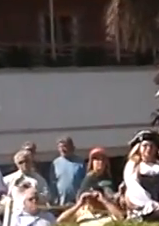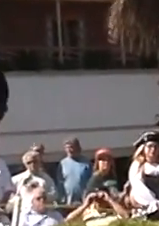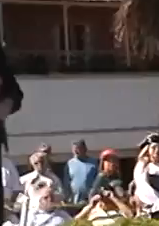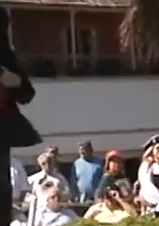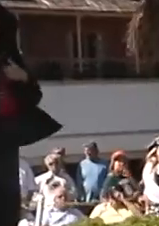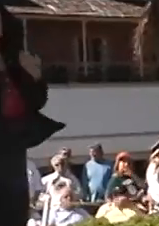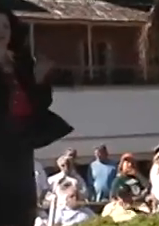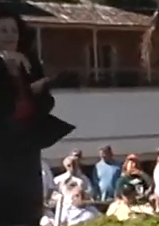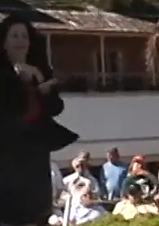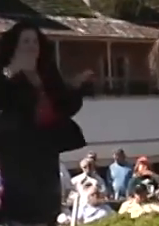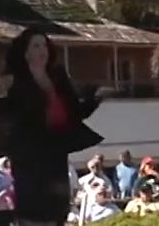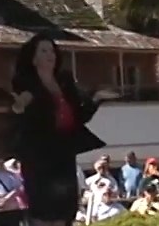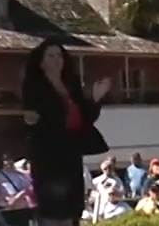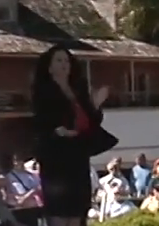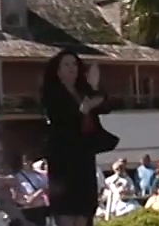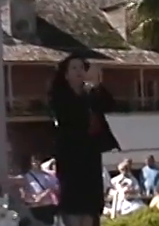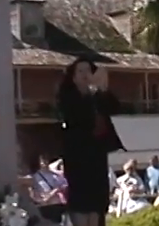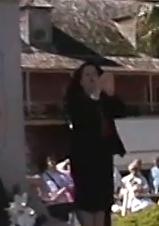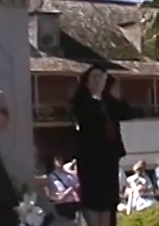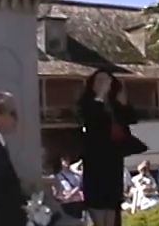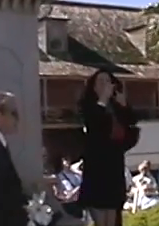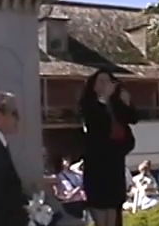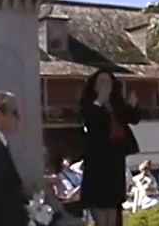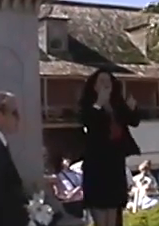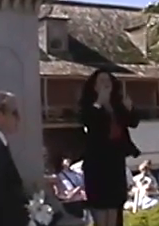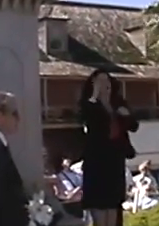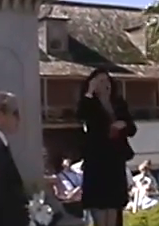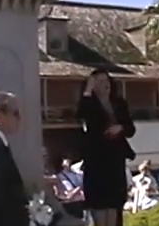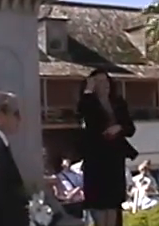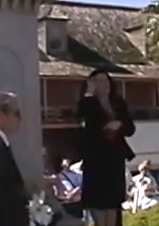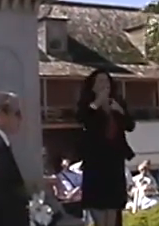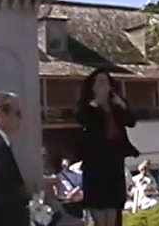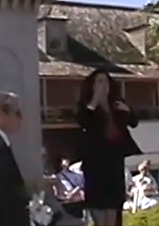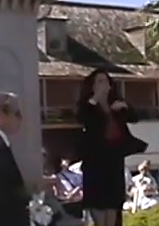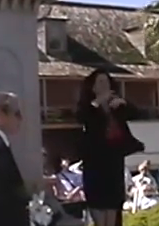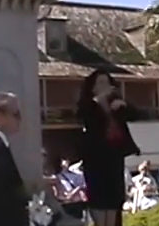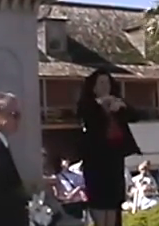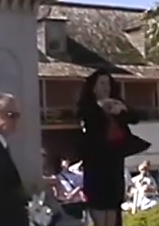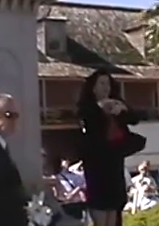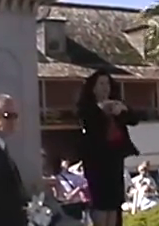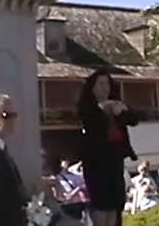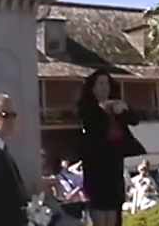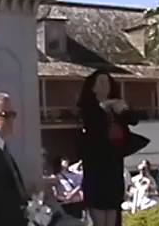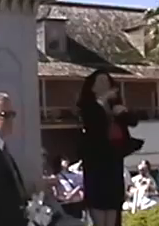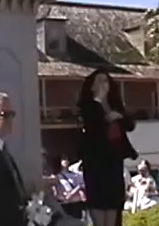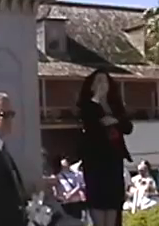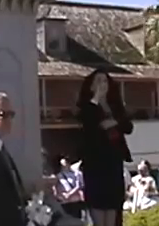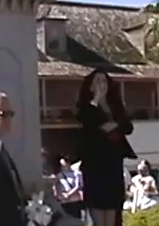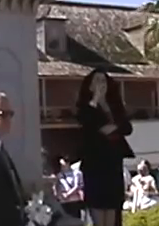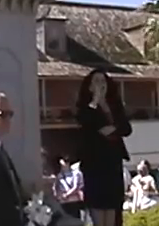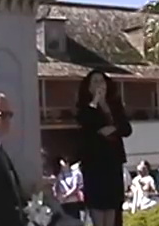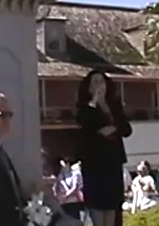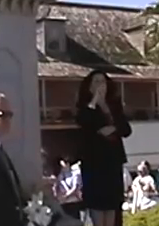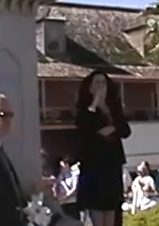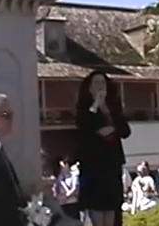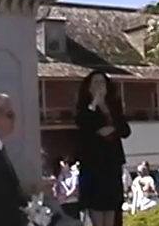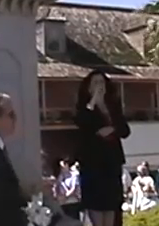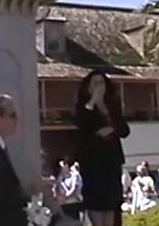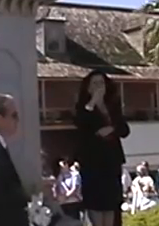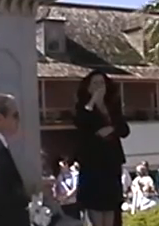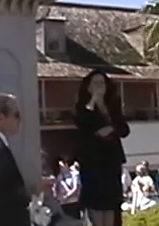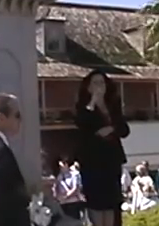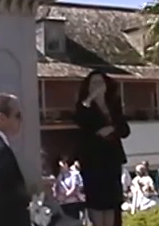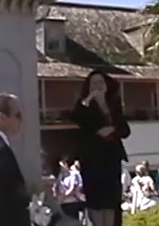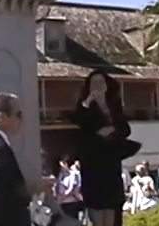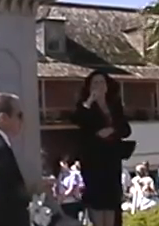I stand before you on behalf of the Governor of the Commonwealth of Puerto Rico, Alejandro García Padilla,